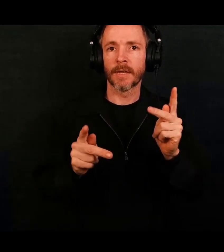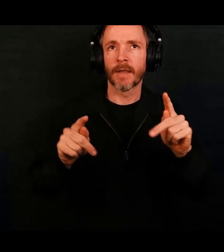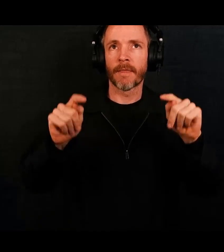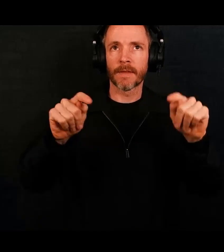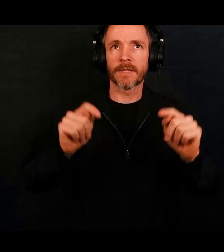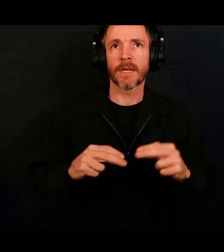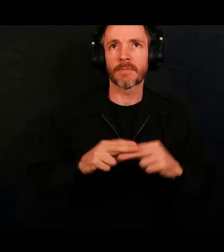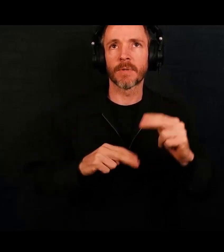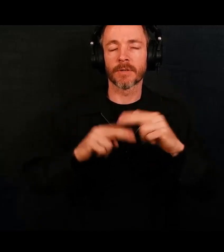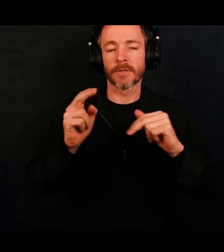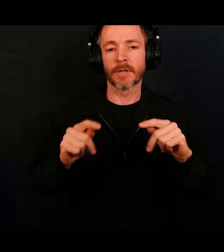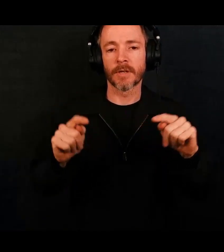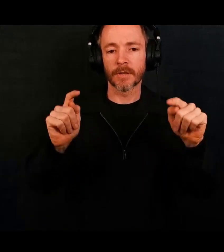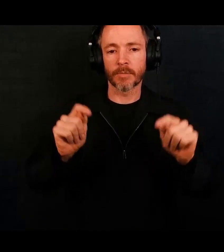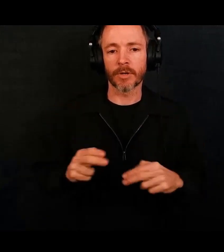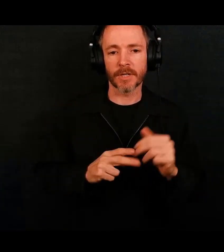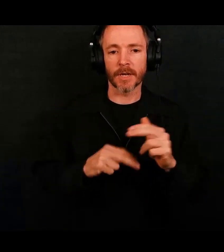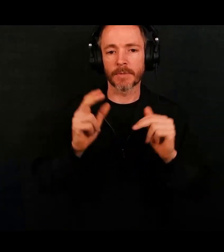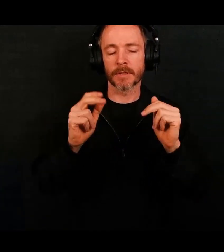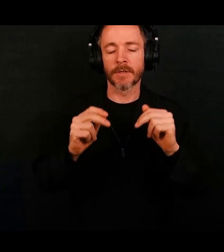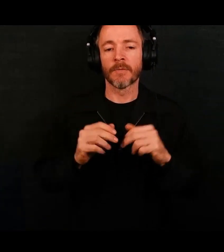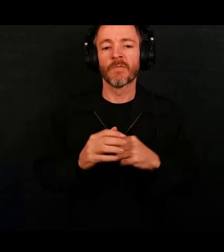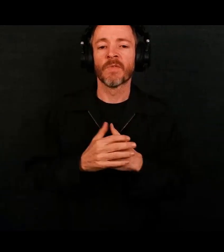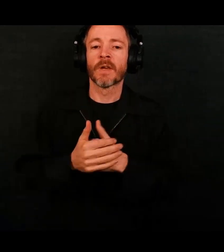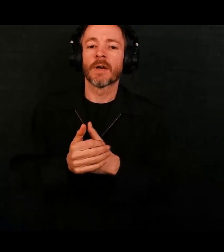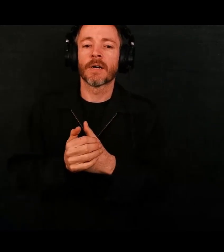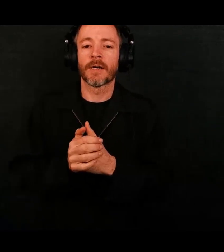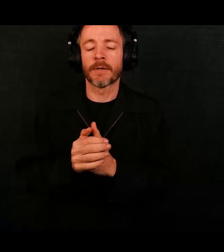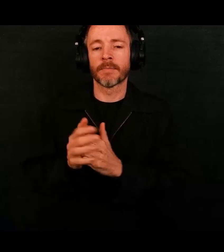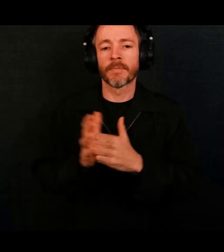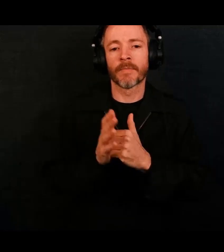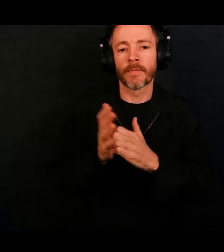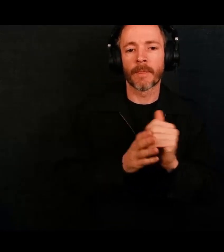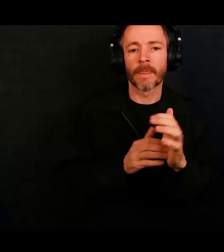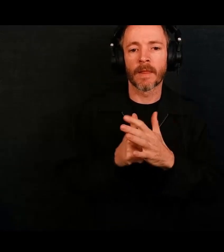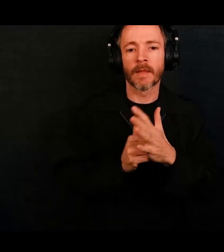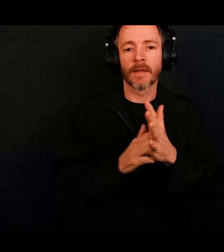prototypes, the test builds, the prototypes.